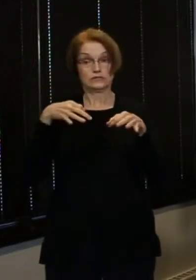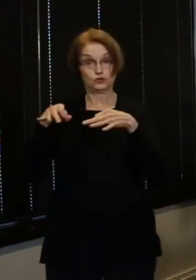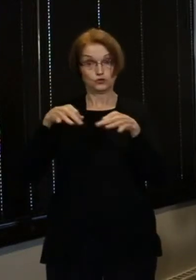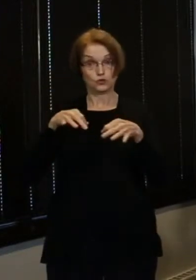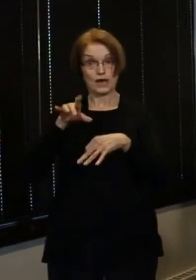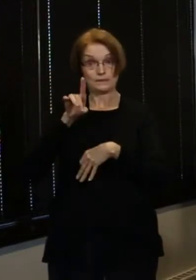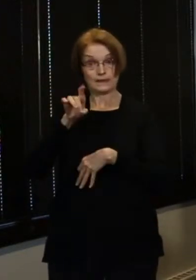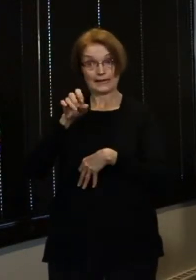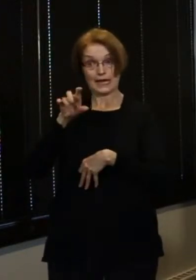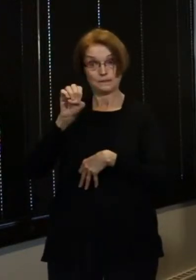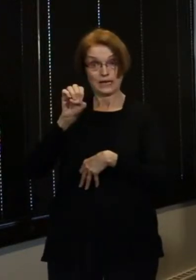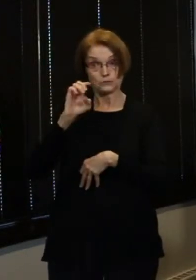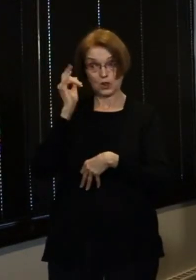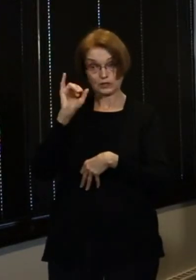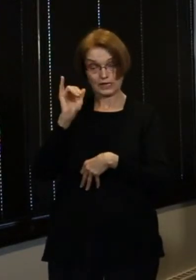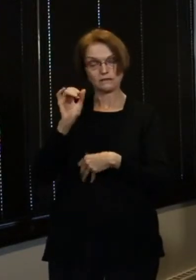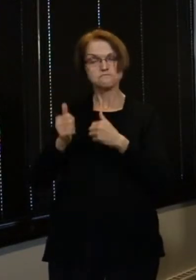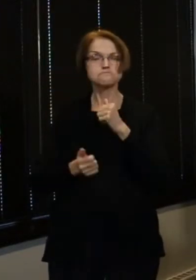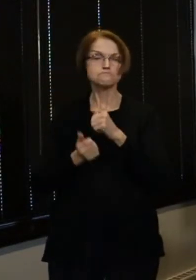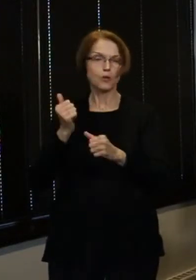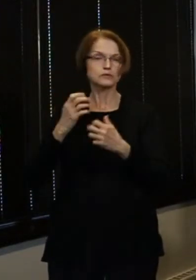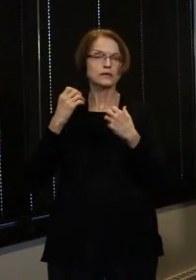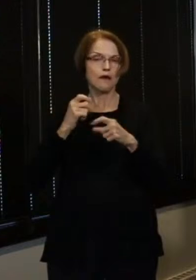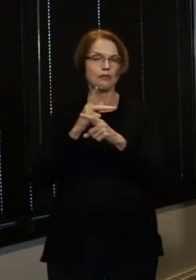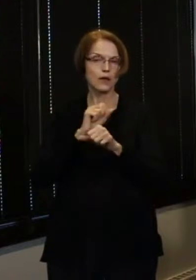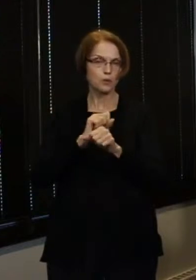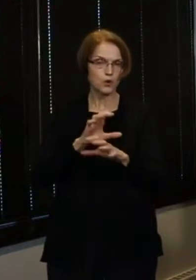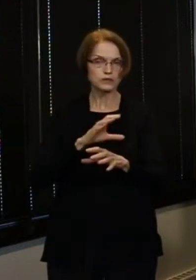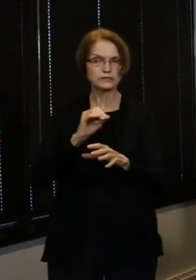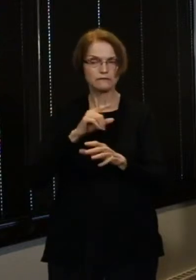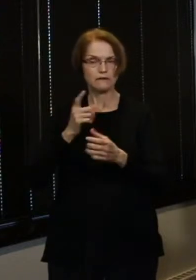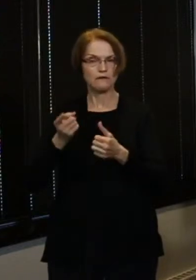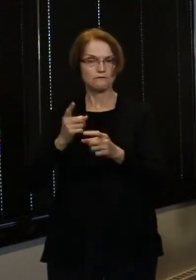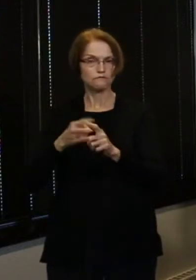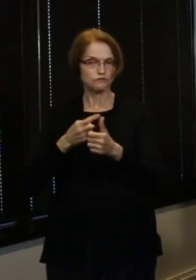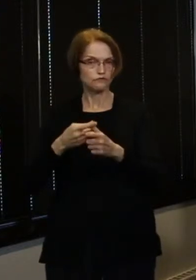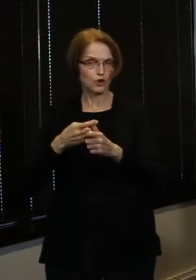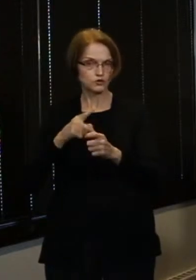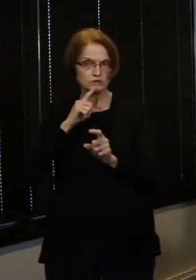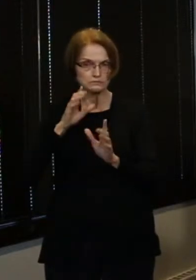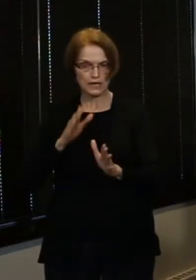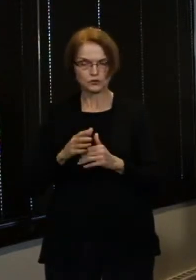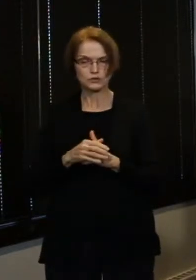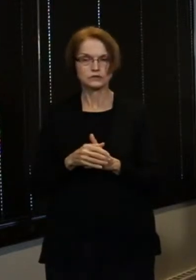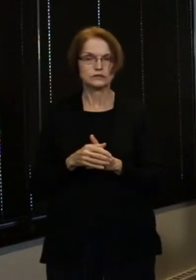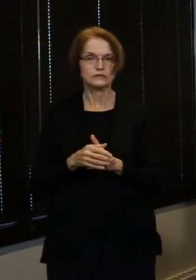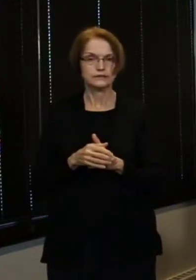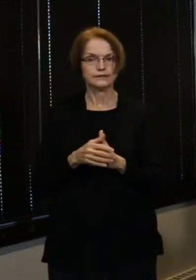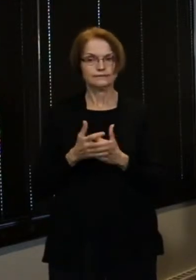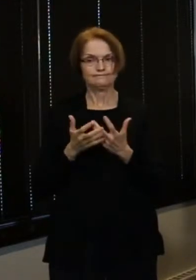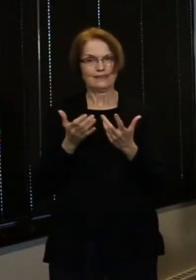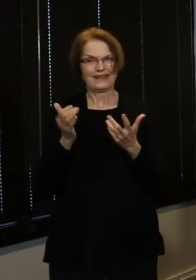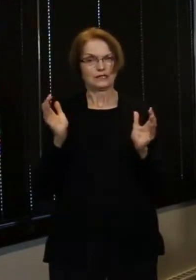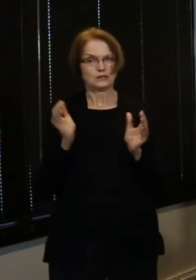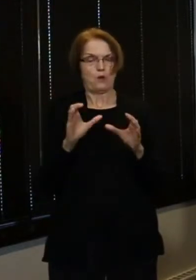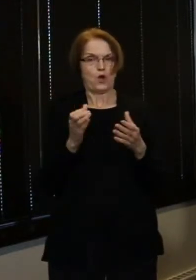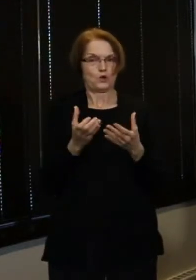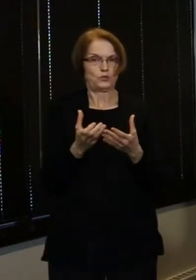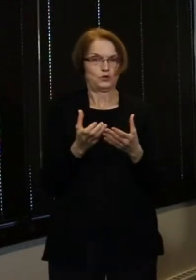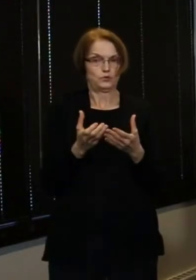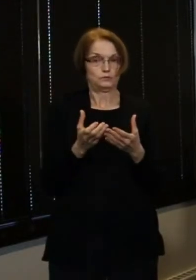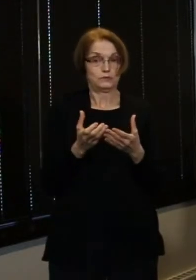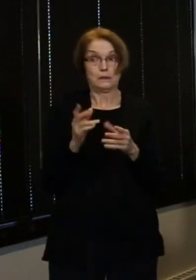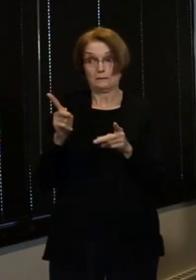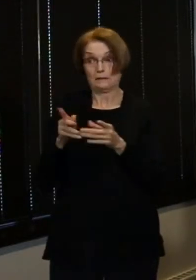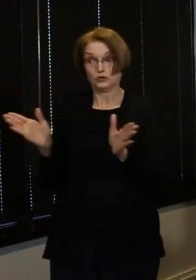database, mostly made up of healthcare workers and first responders, a smaller contribution from the more general